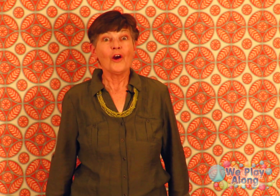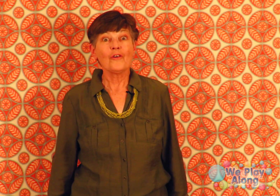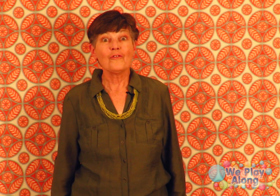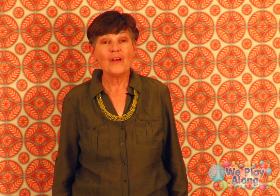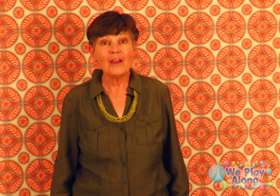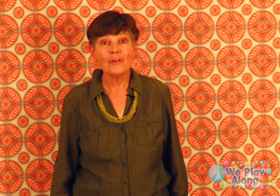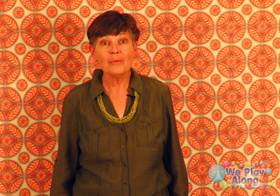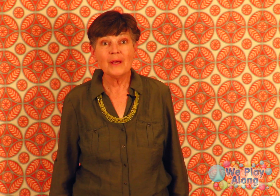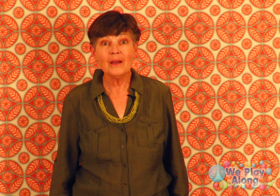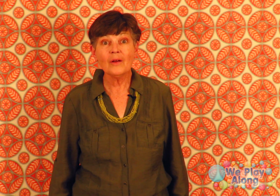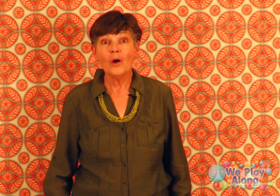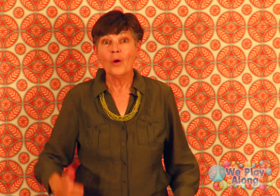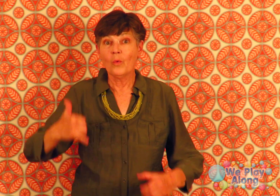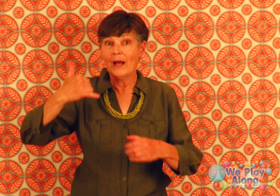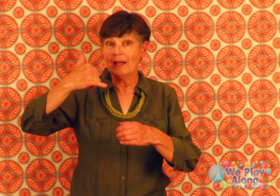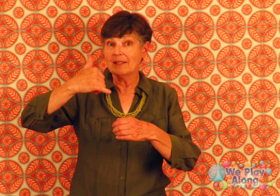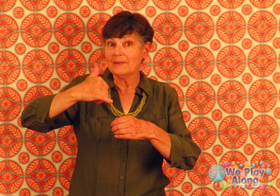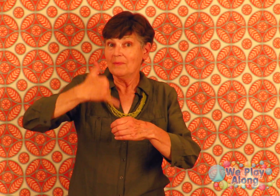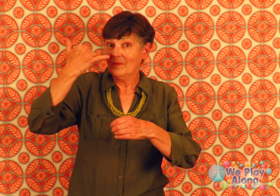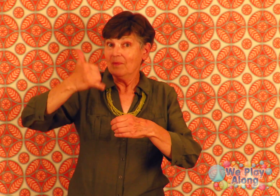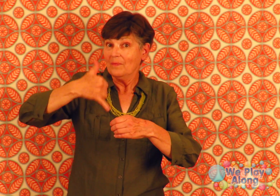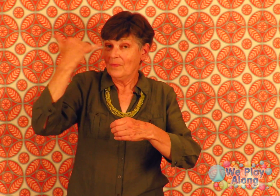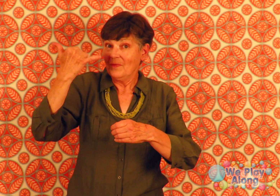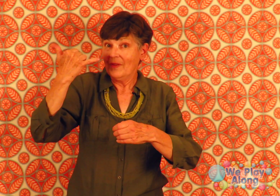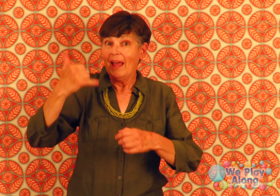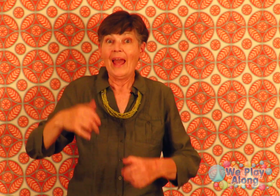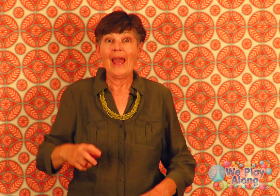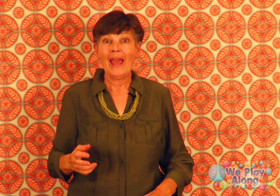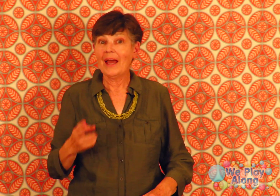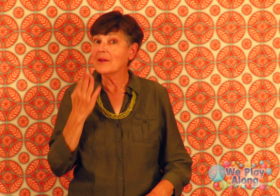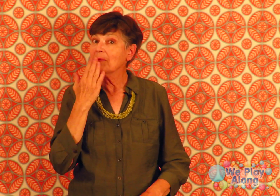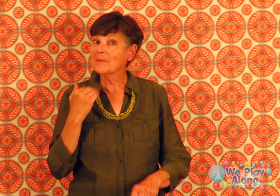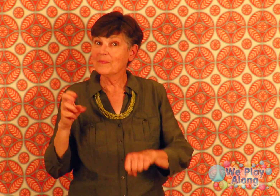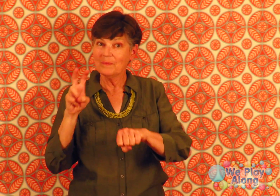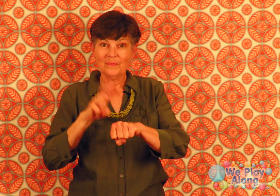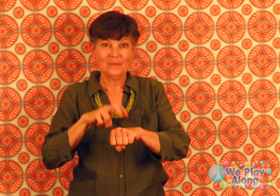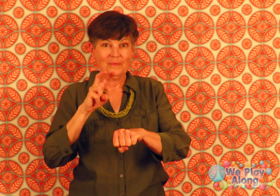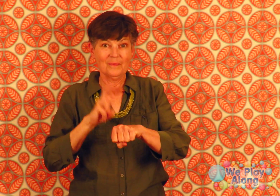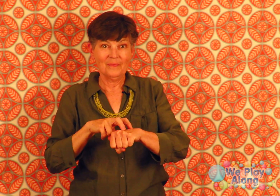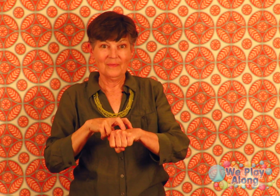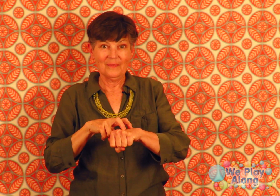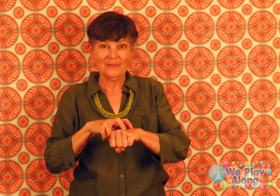her favorite meal was, and